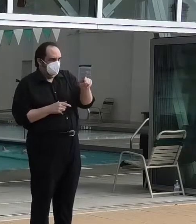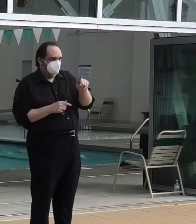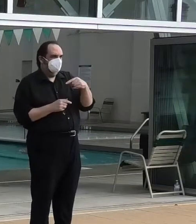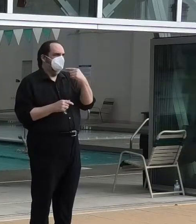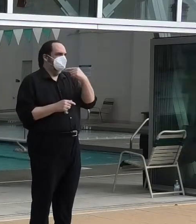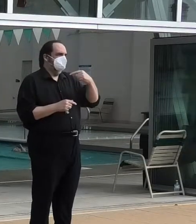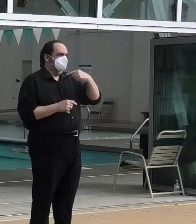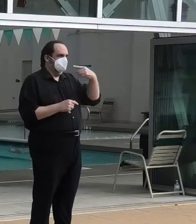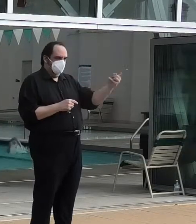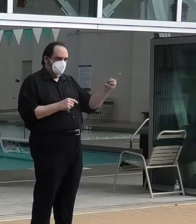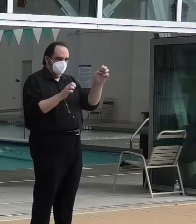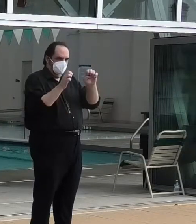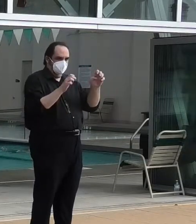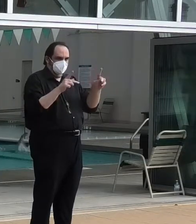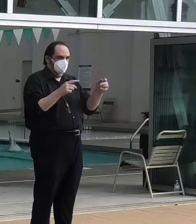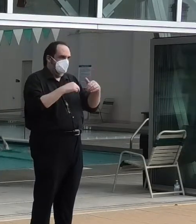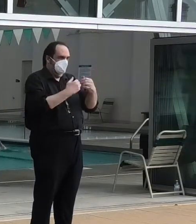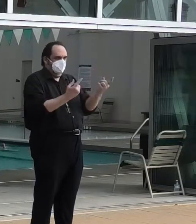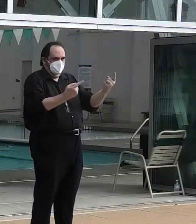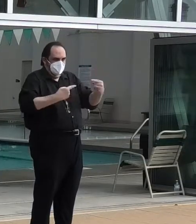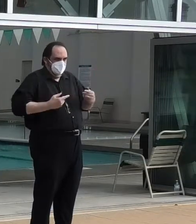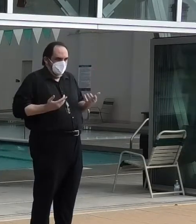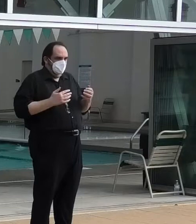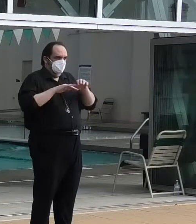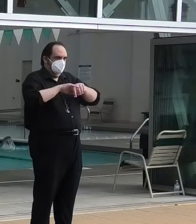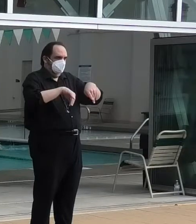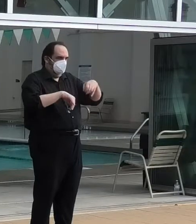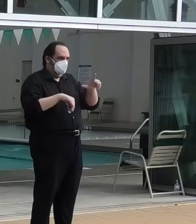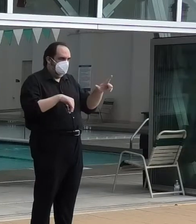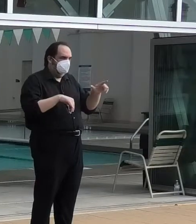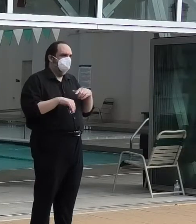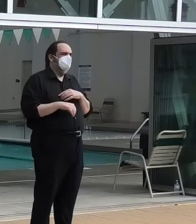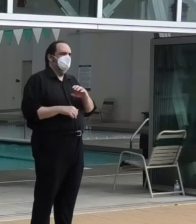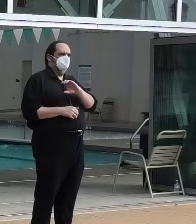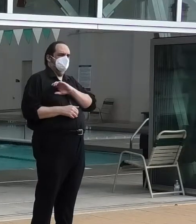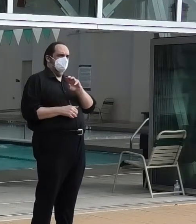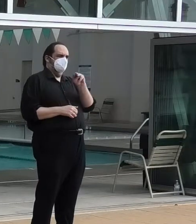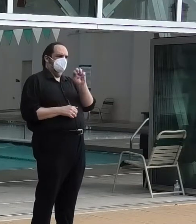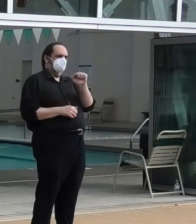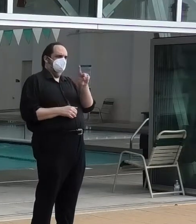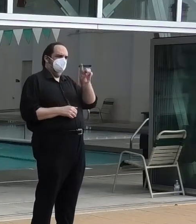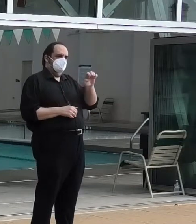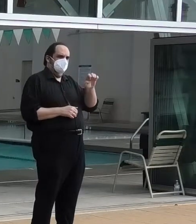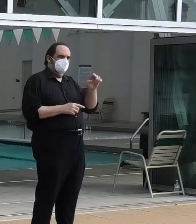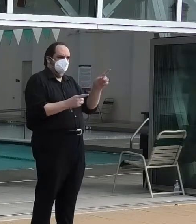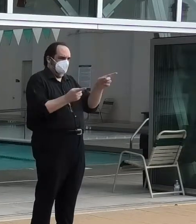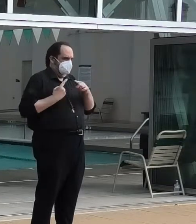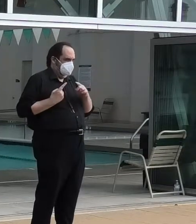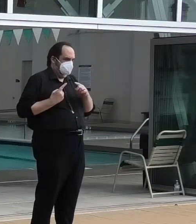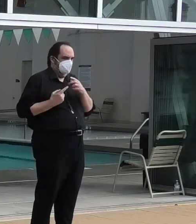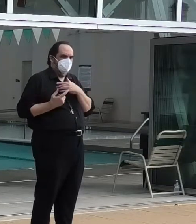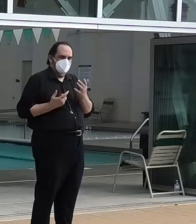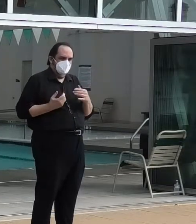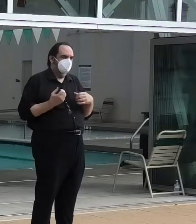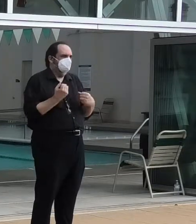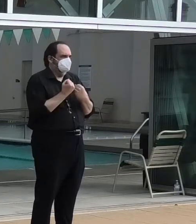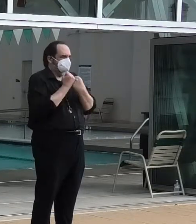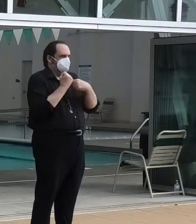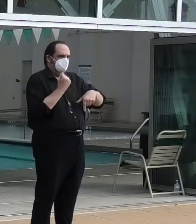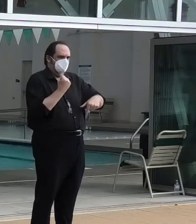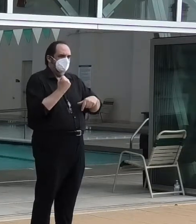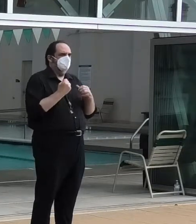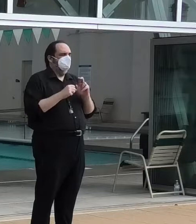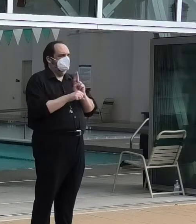to the pool. Patrolman Charles Reed responded to the call from dispatch, assisted with life-saving